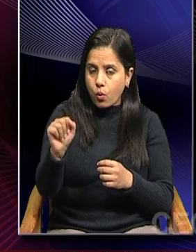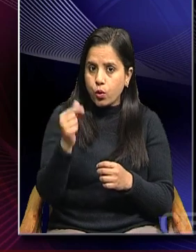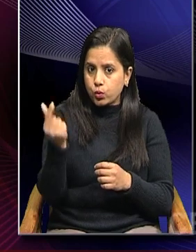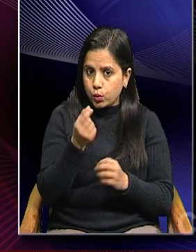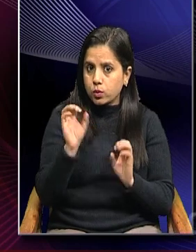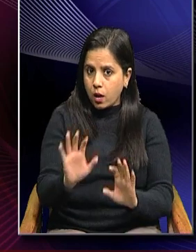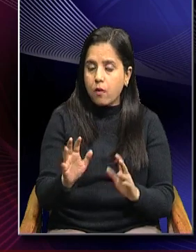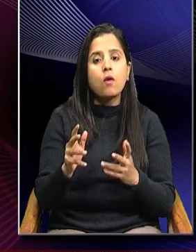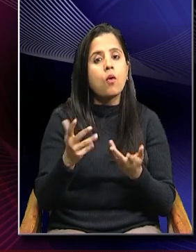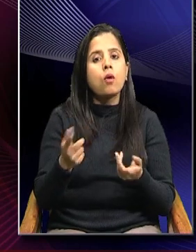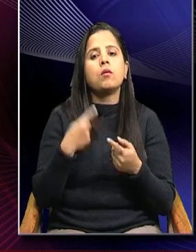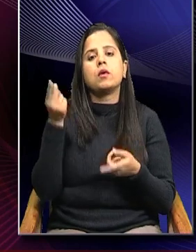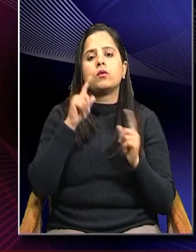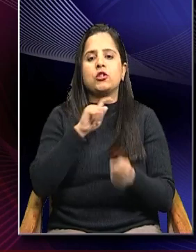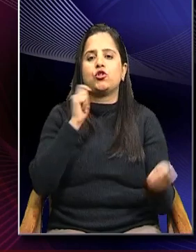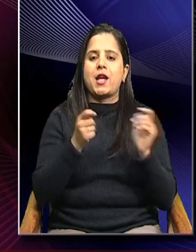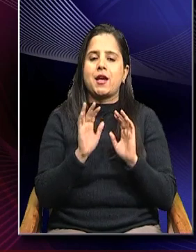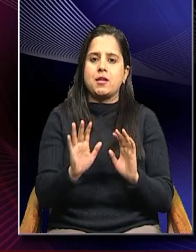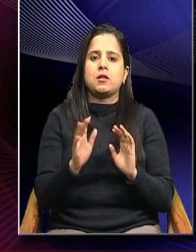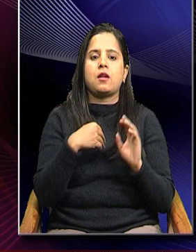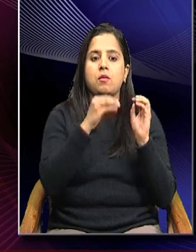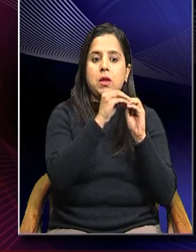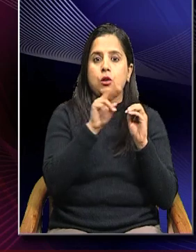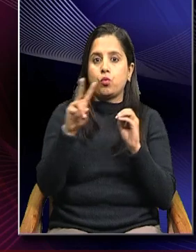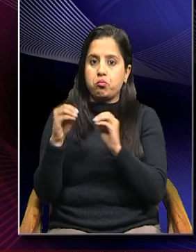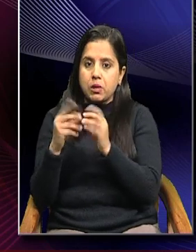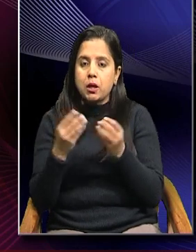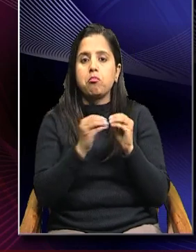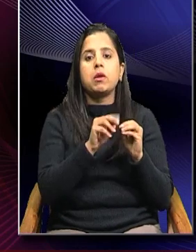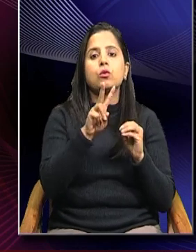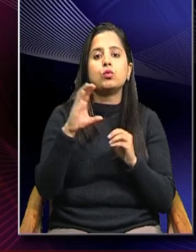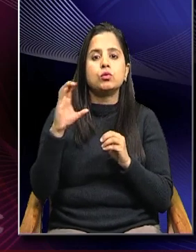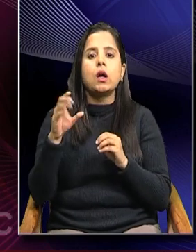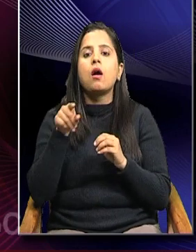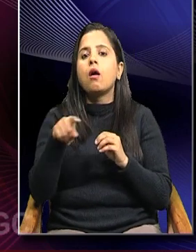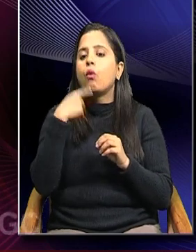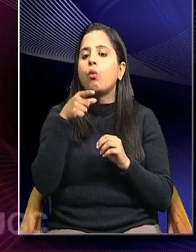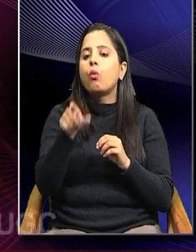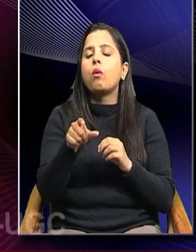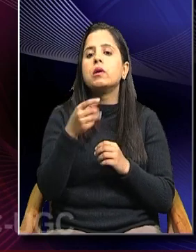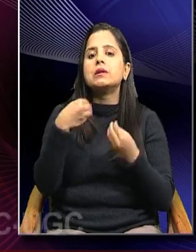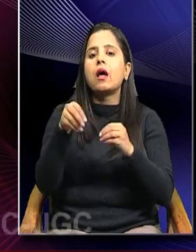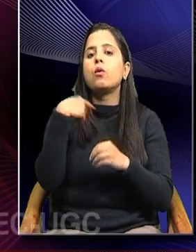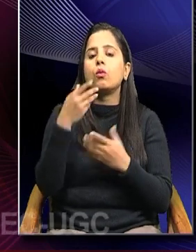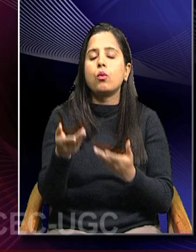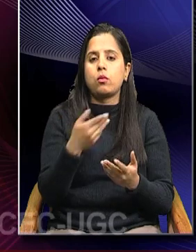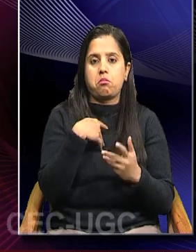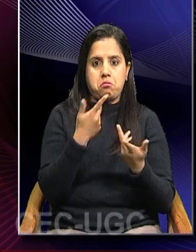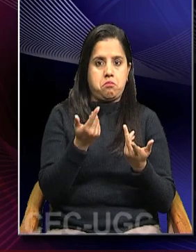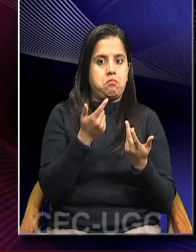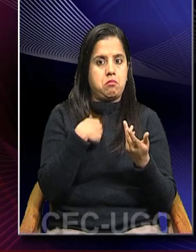consumption, then my strategy will change accordingly. So we have to understand who is my customer, whether I am selling it